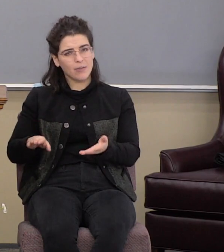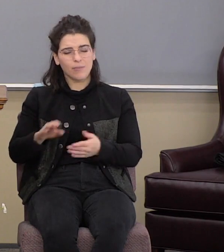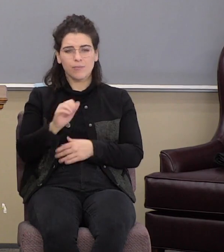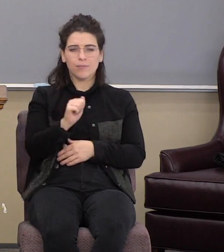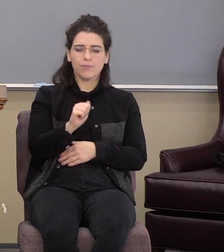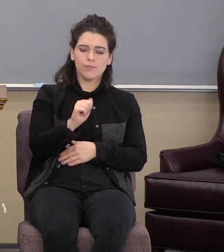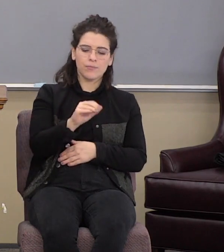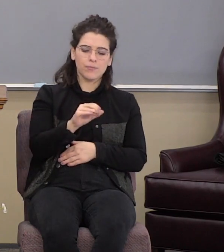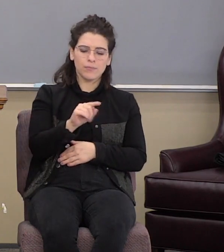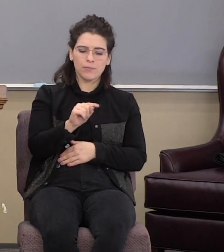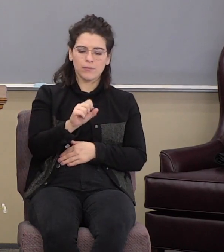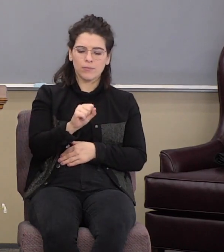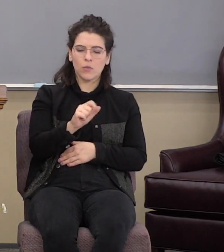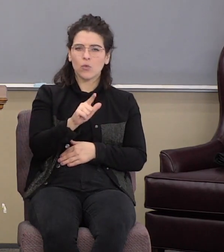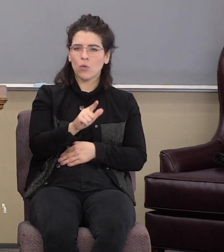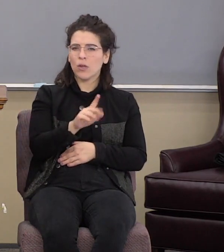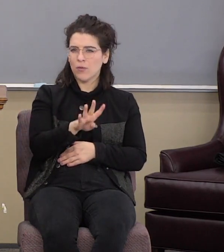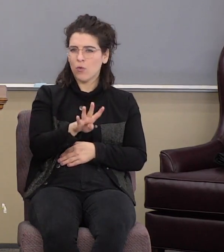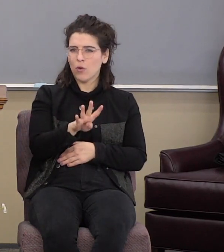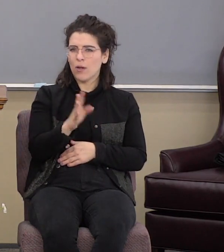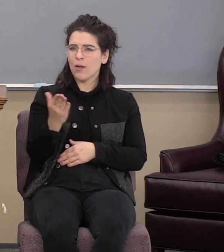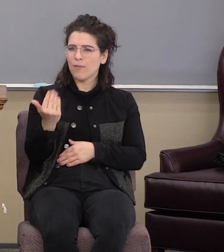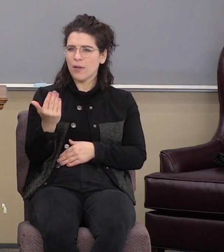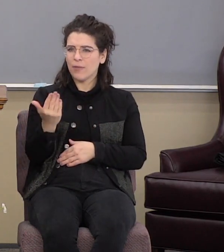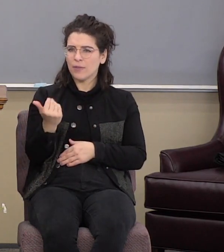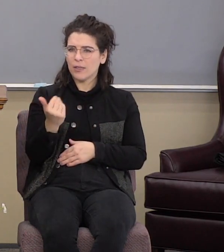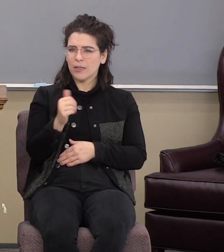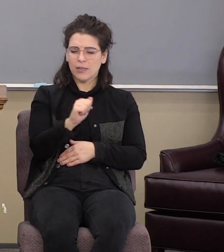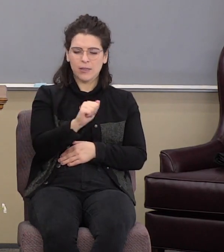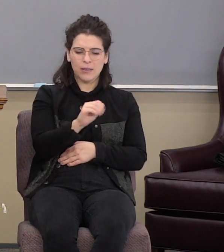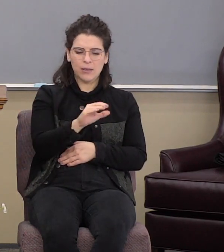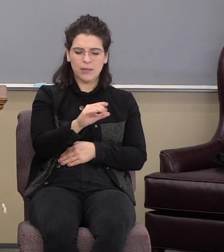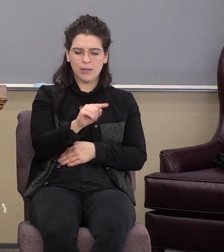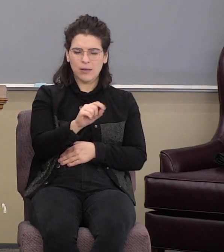verse 15. Now, therefore,